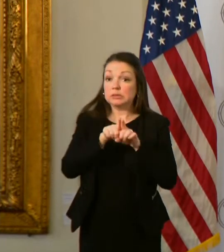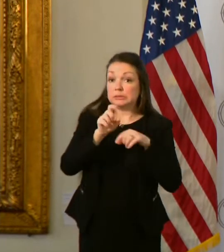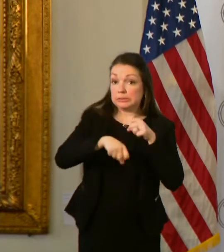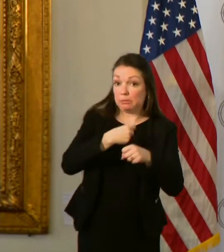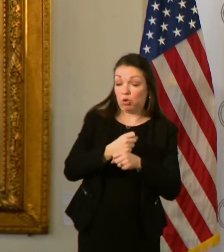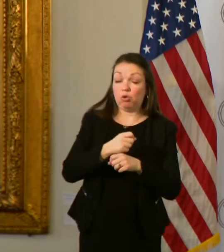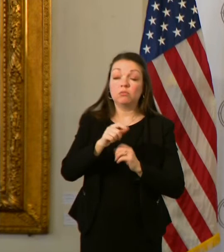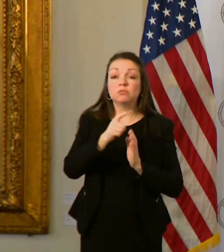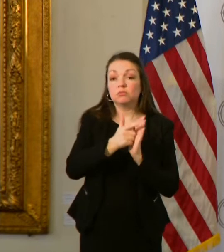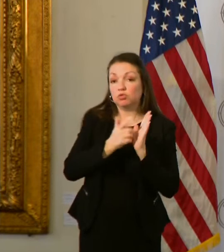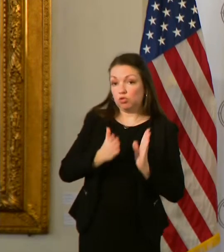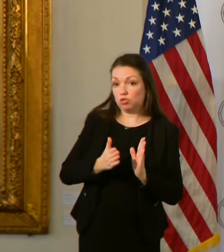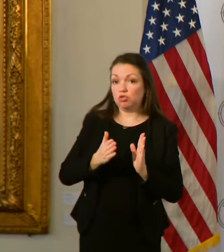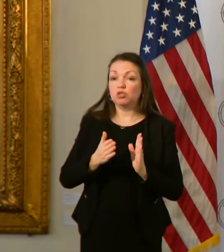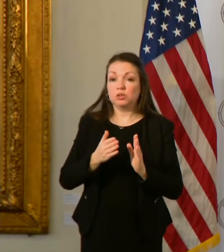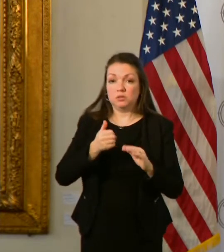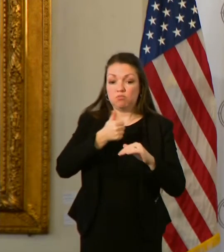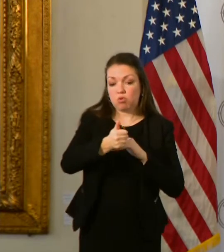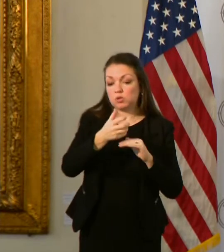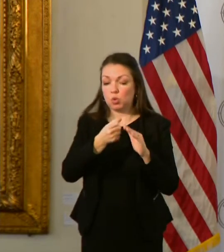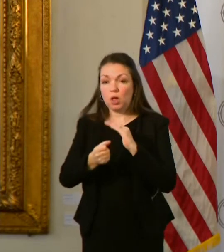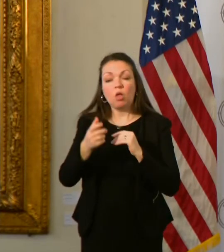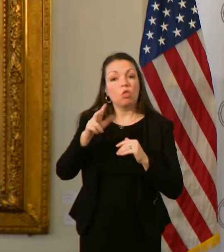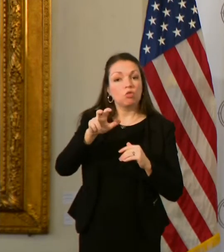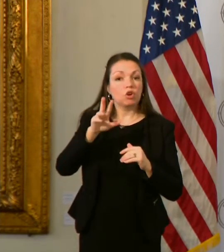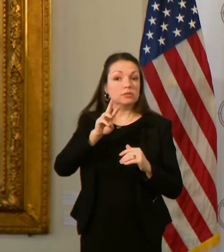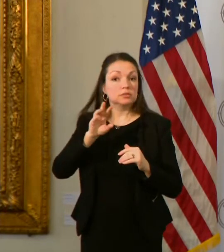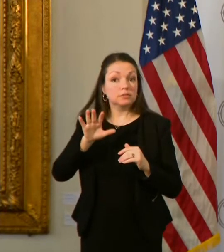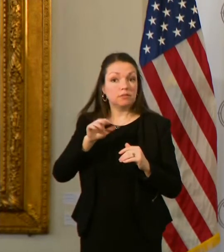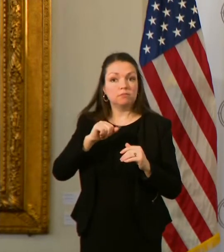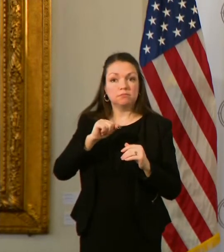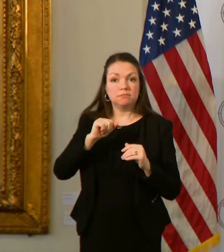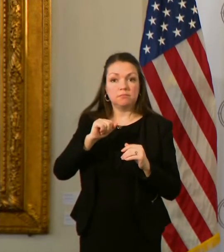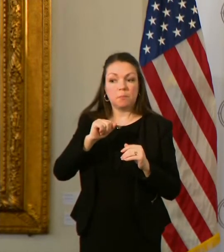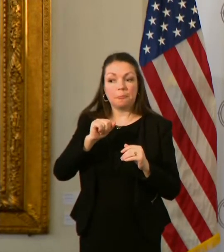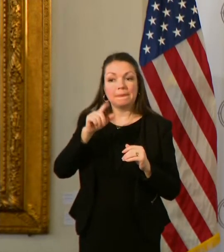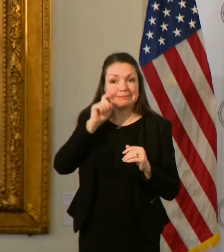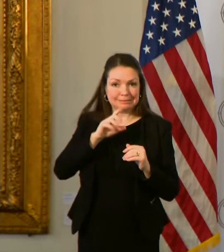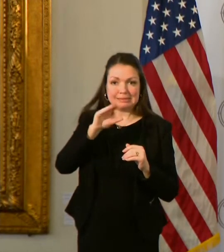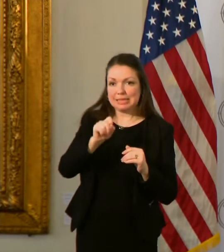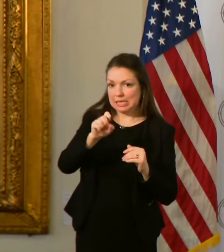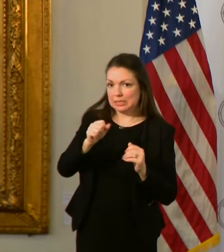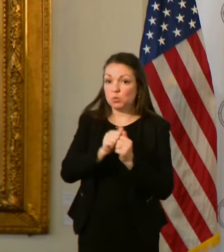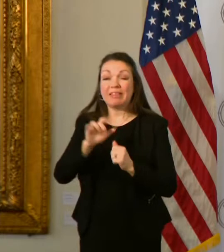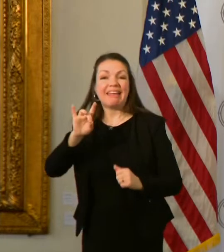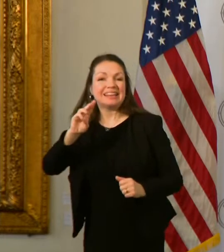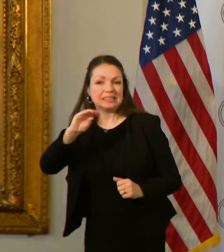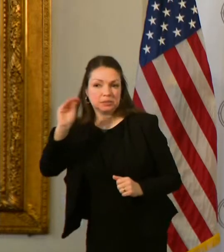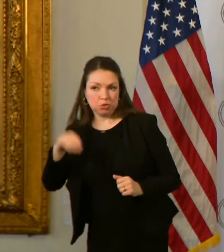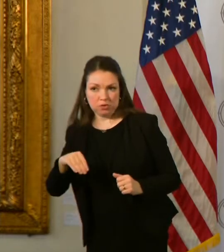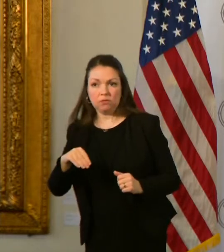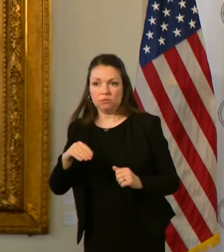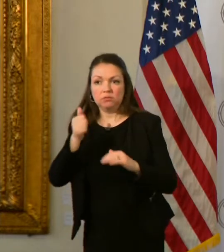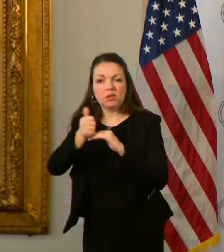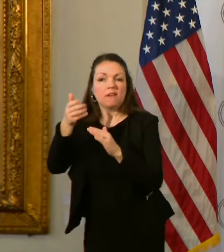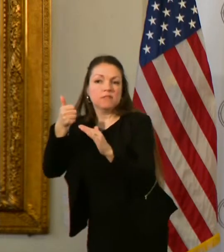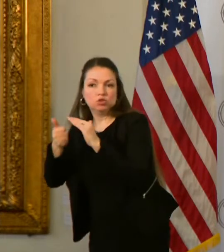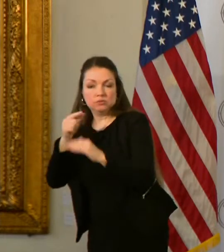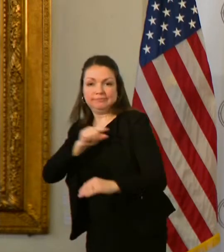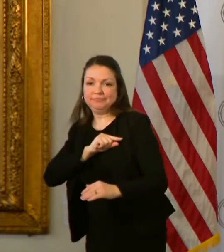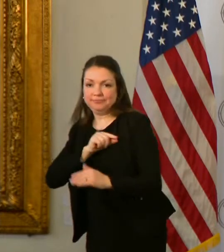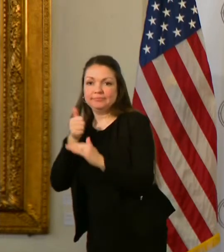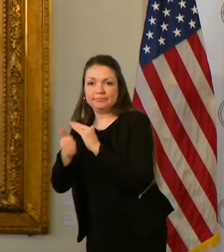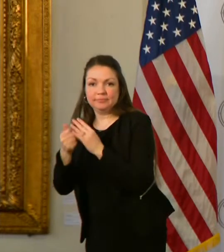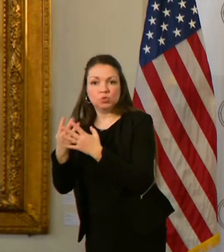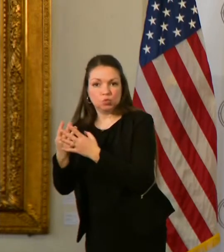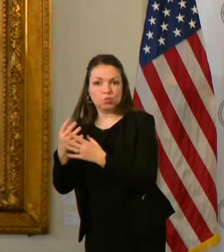prosecuted 355 sex cases with an 86% conviction rate. In